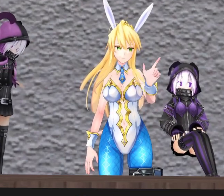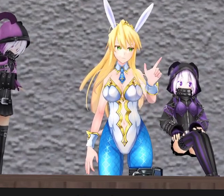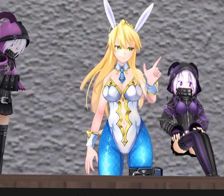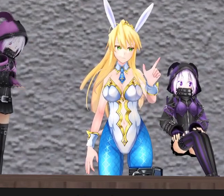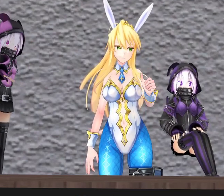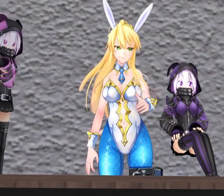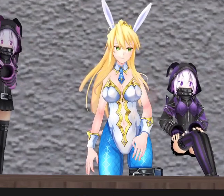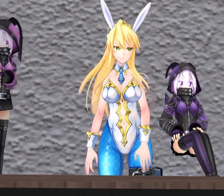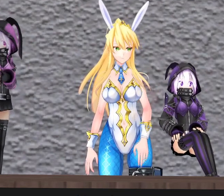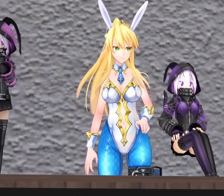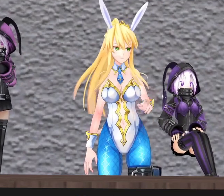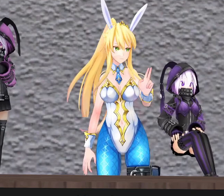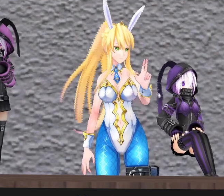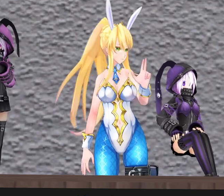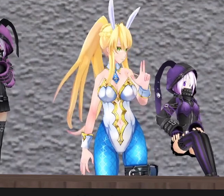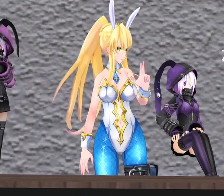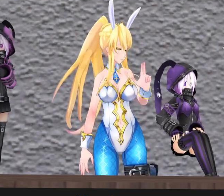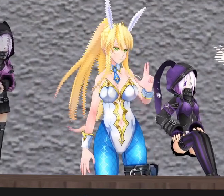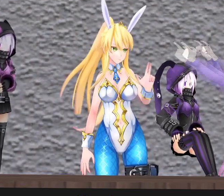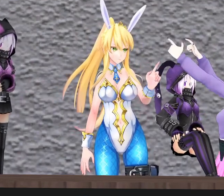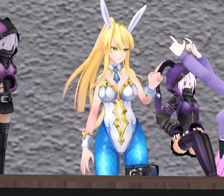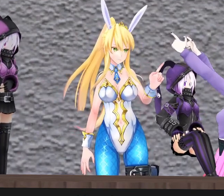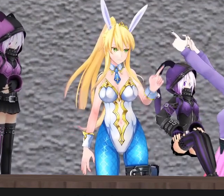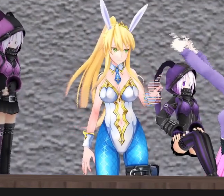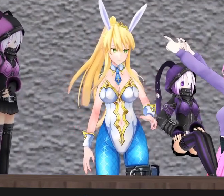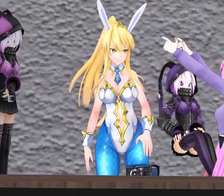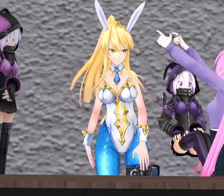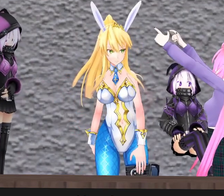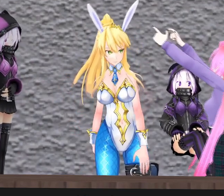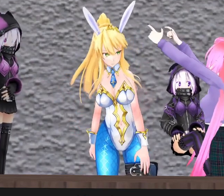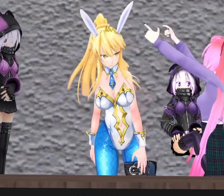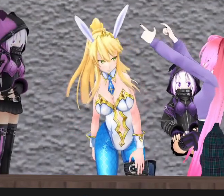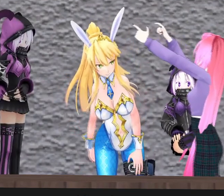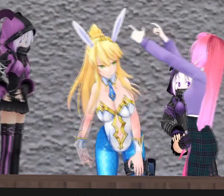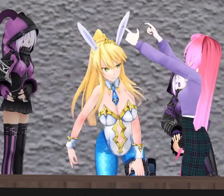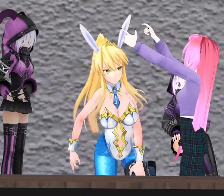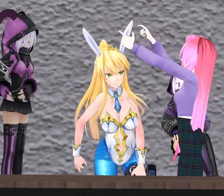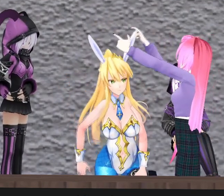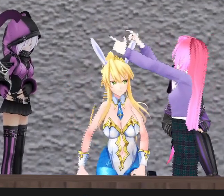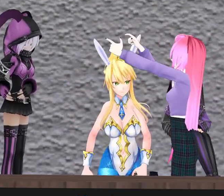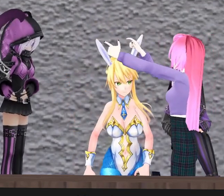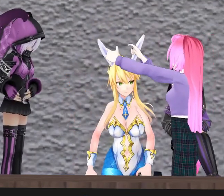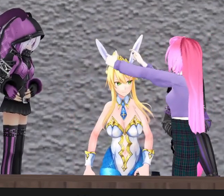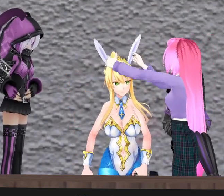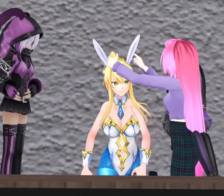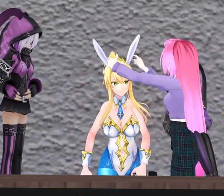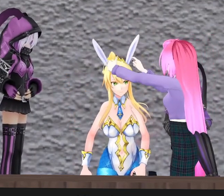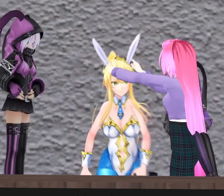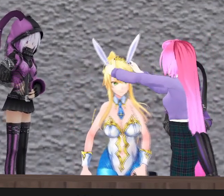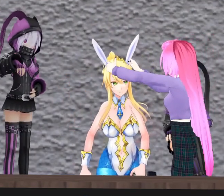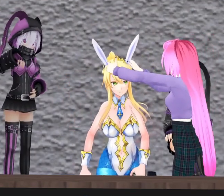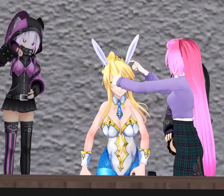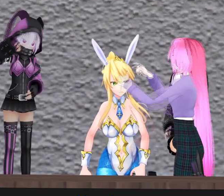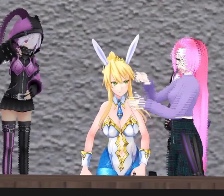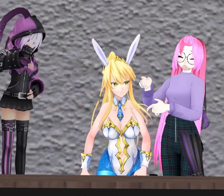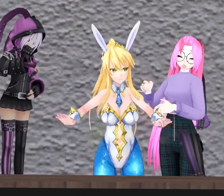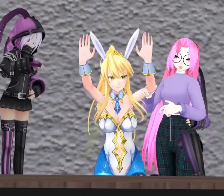By far the crown goes to figure. You did not stumble once. It's all that hard work at